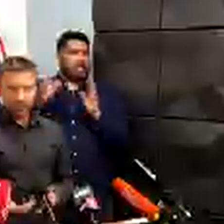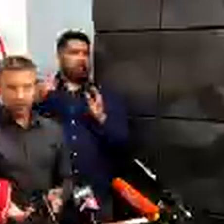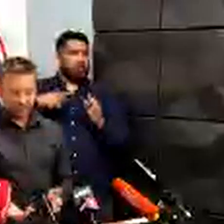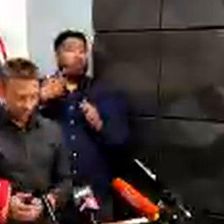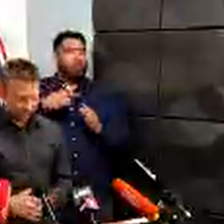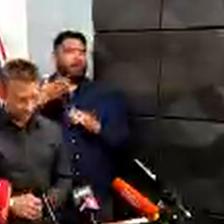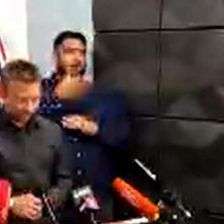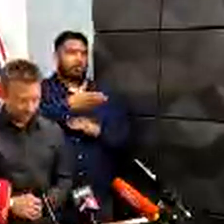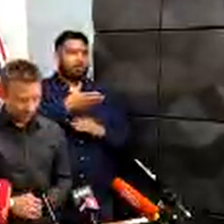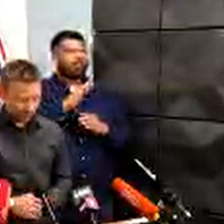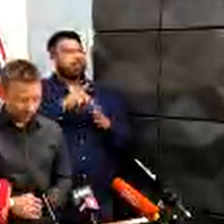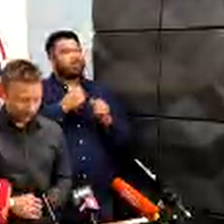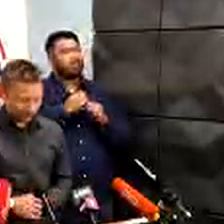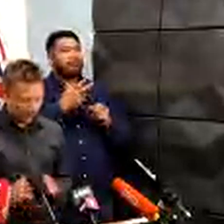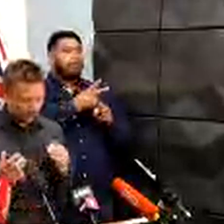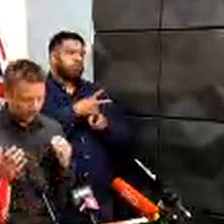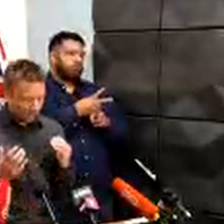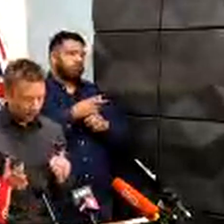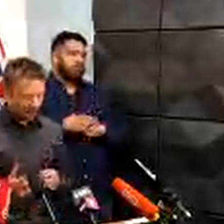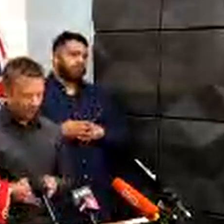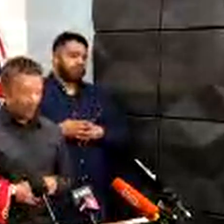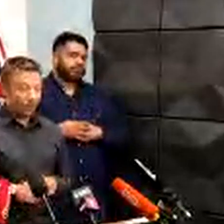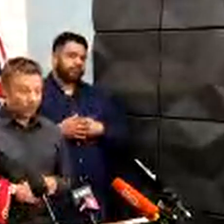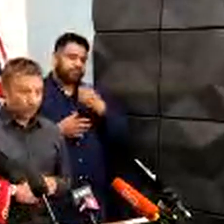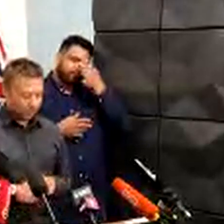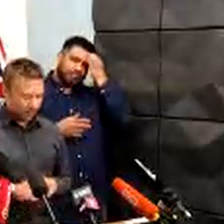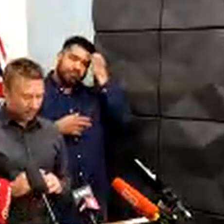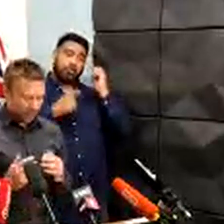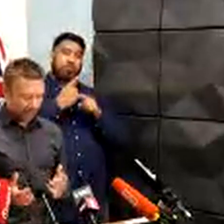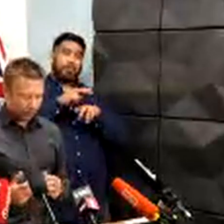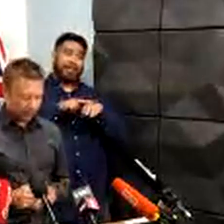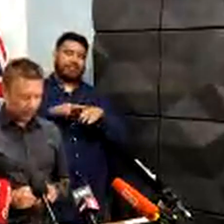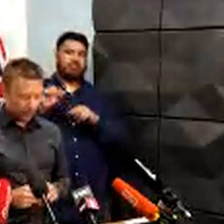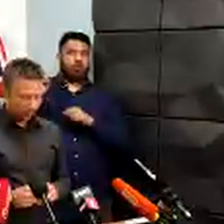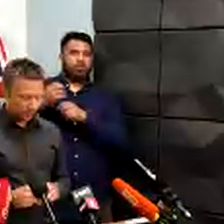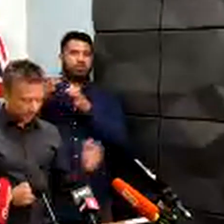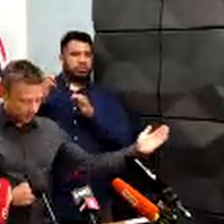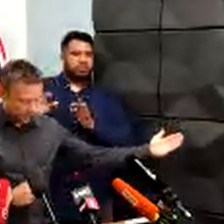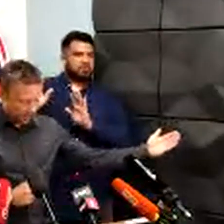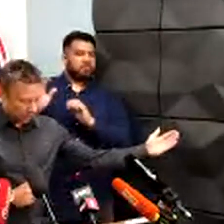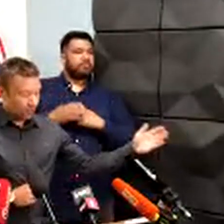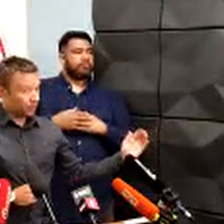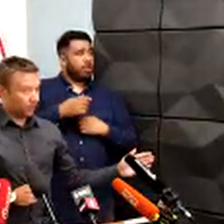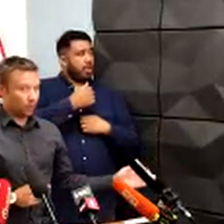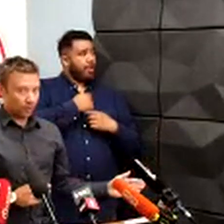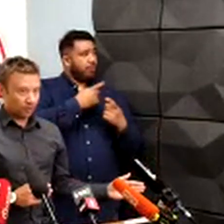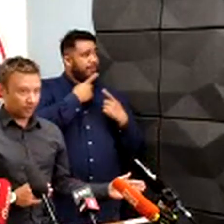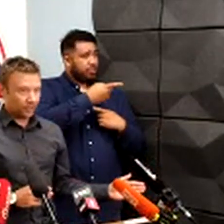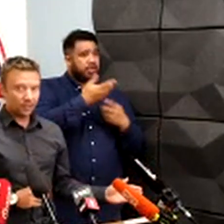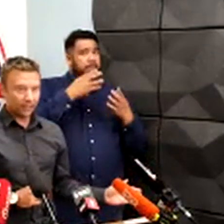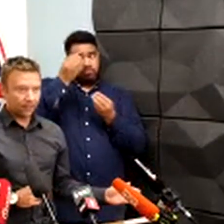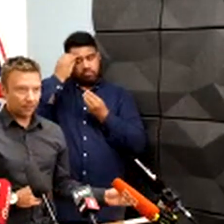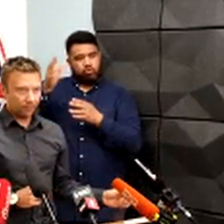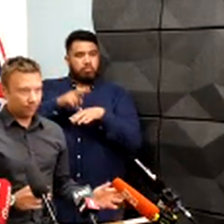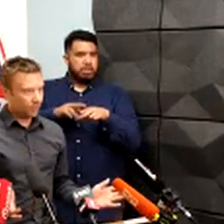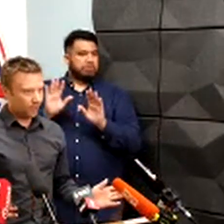purposes of monitoring, for example. Police make their own decisions, and we have shared our internal risk assessments here, shown here with the